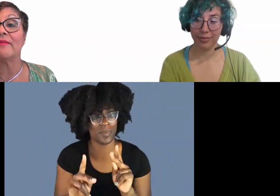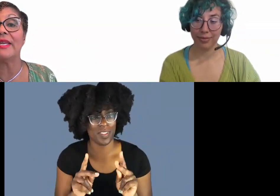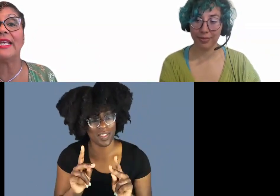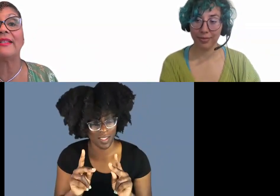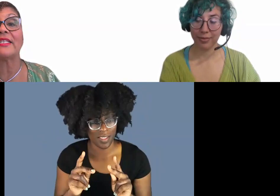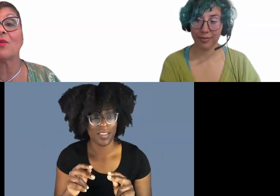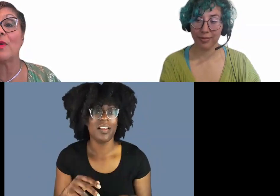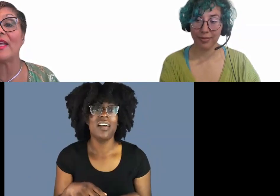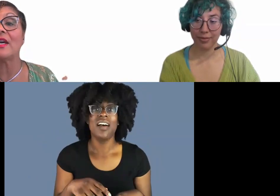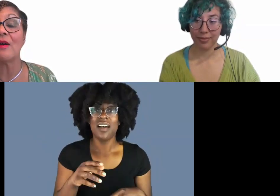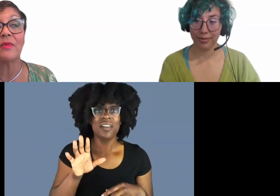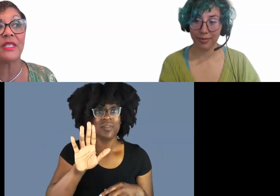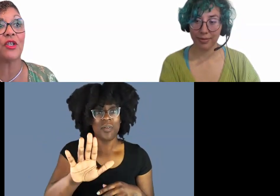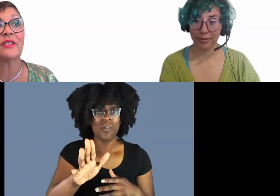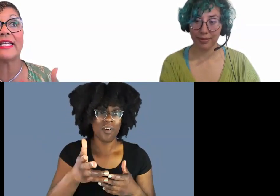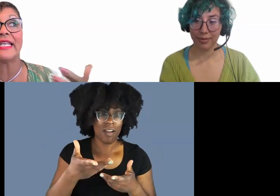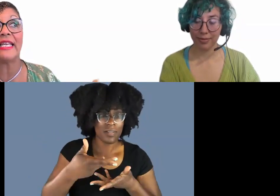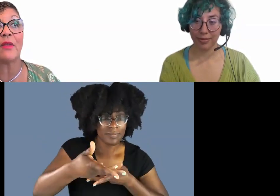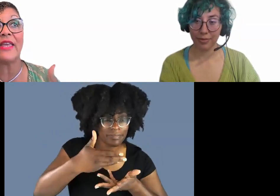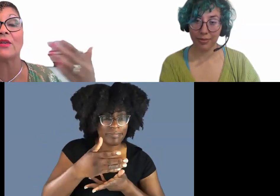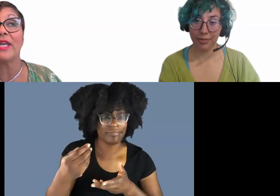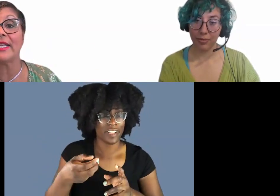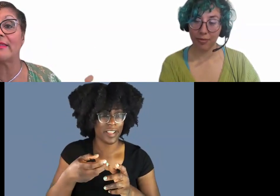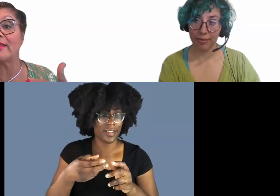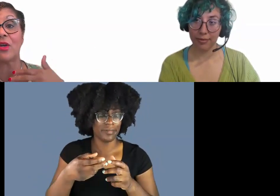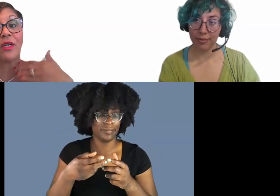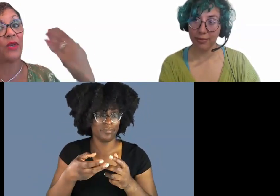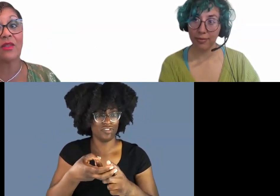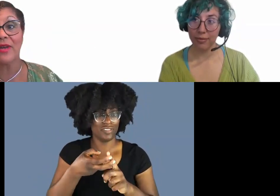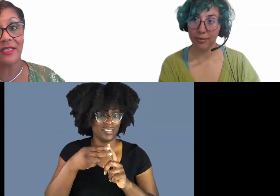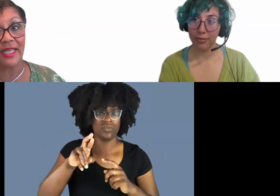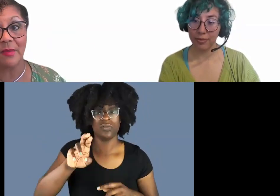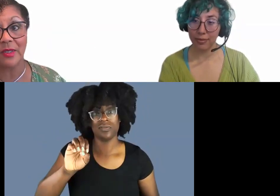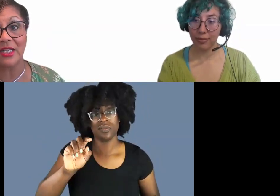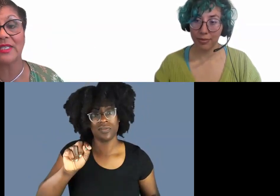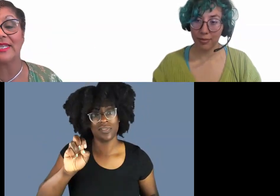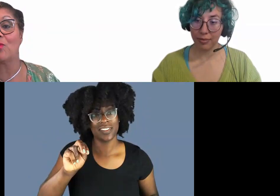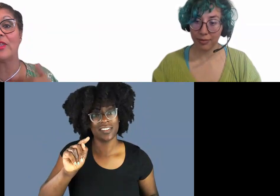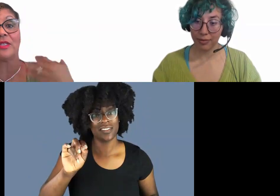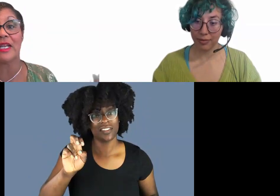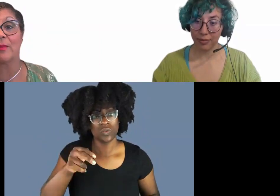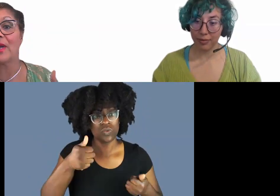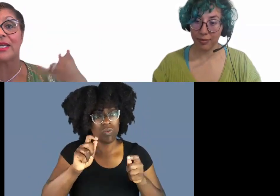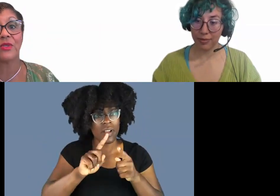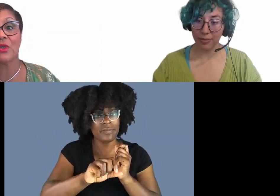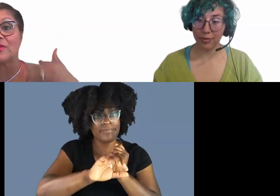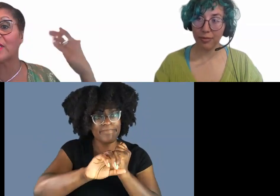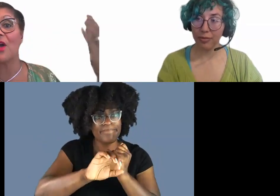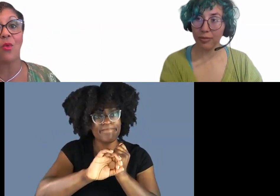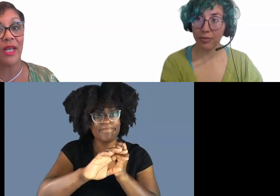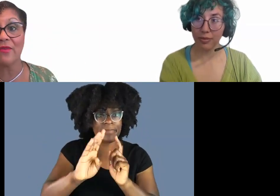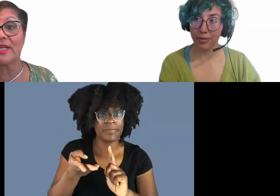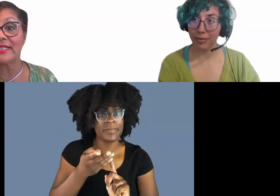retention, meaning that someone that comes and you're sending an email and they can read it, then they're going to read the rest of the emails that you send out, whether you're selling a product, a